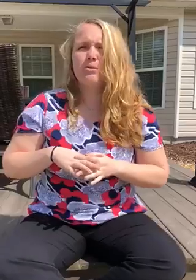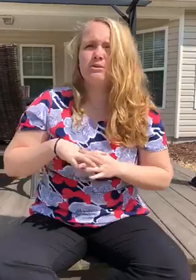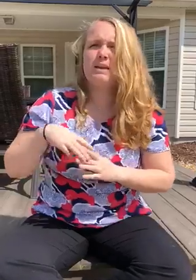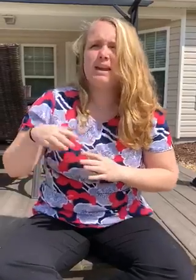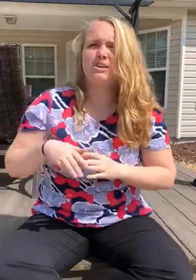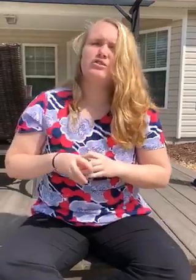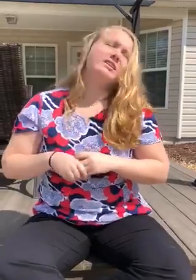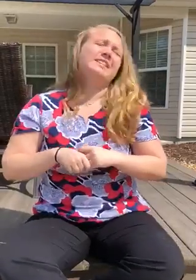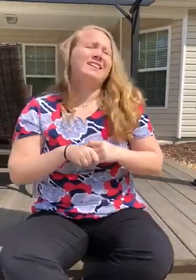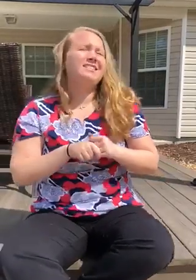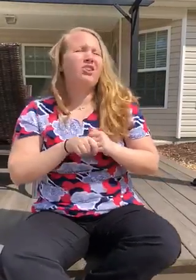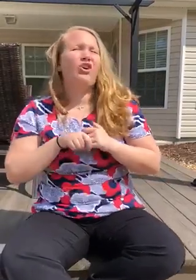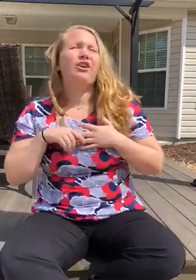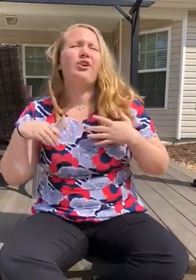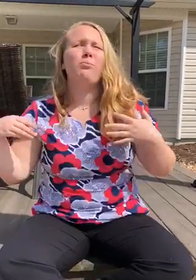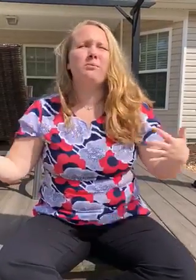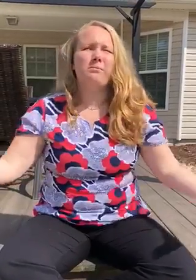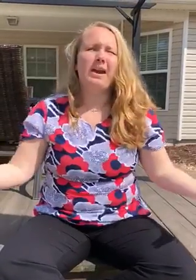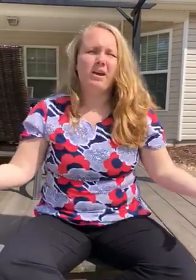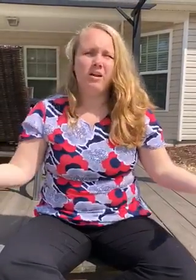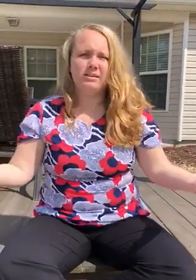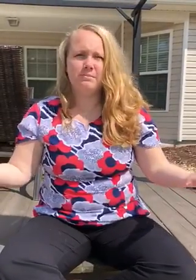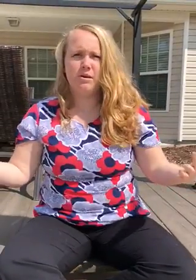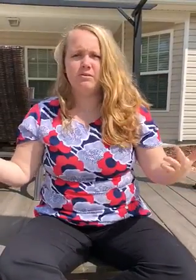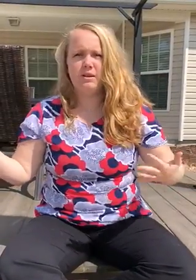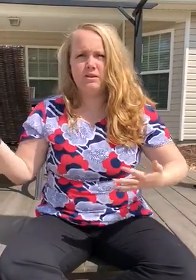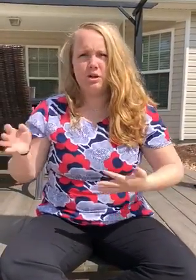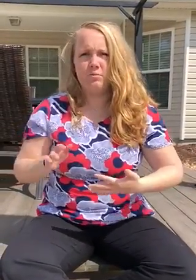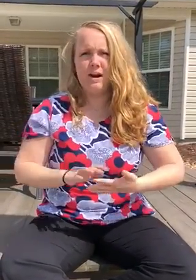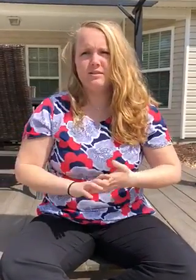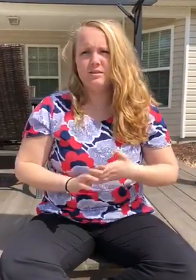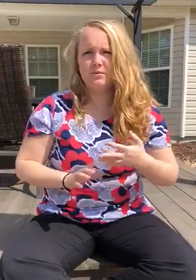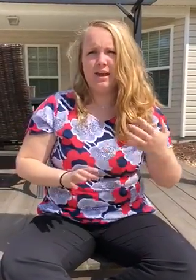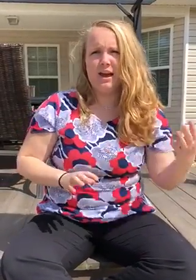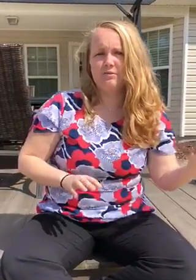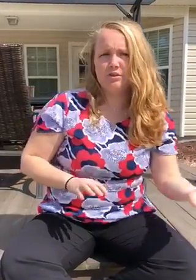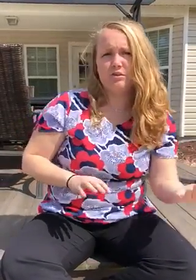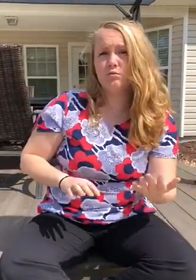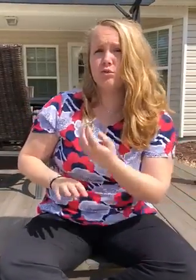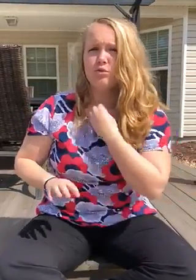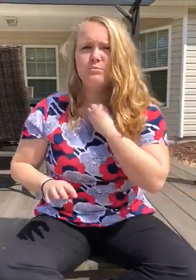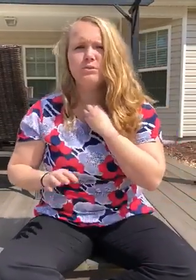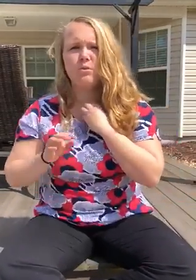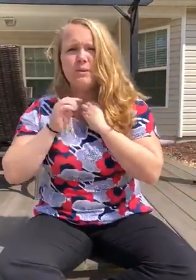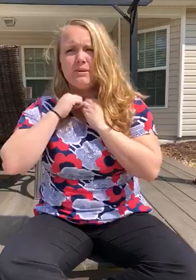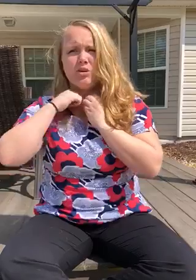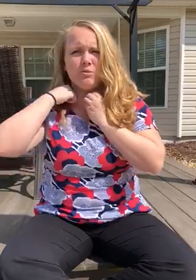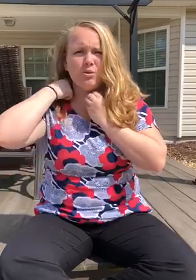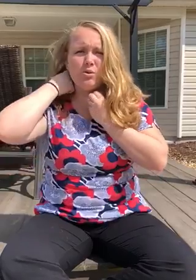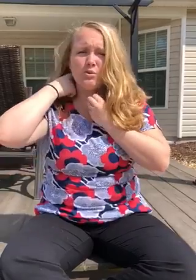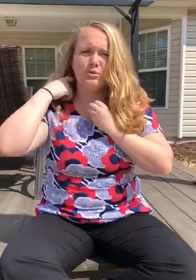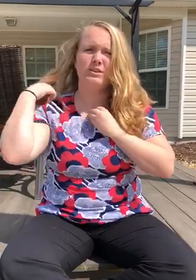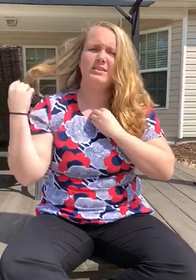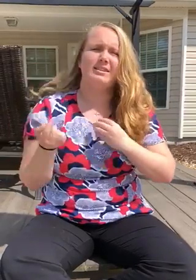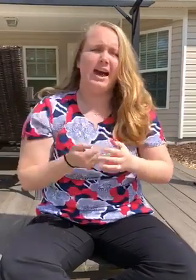most pediatric dentists are an open bay concept rather than general practices where they have rooms or maybe cubicles or things like that.